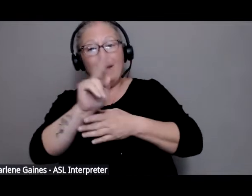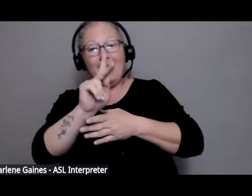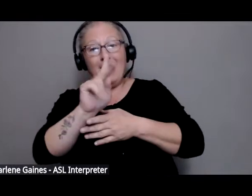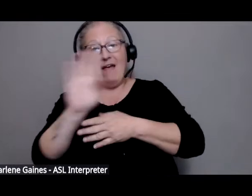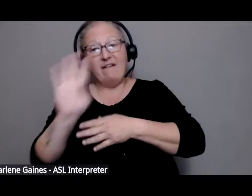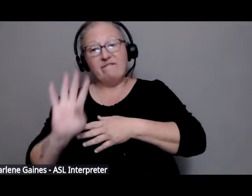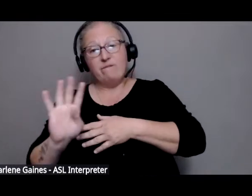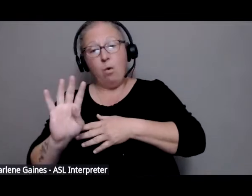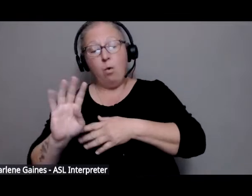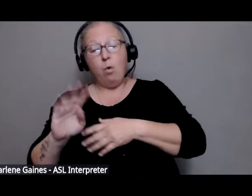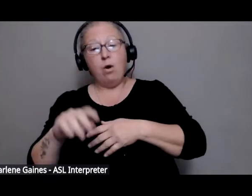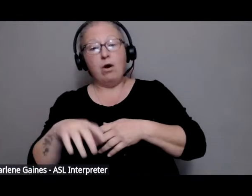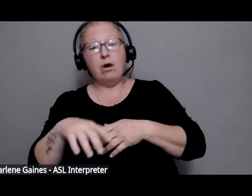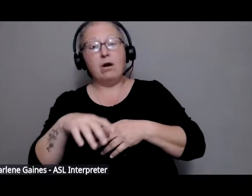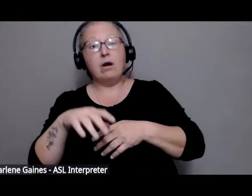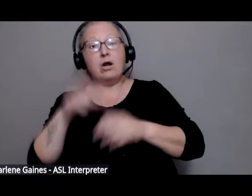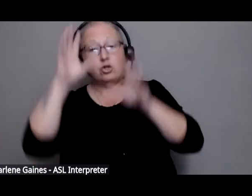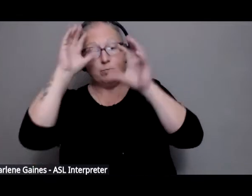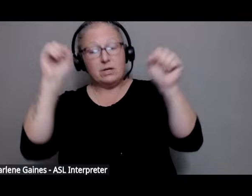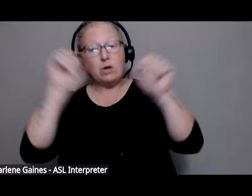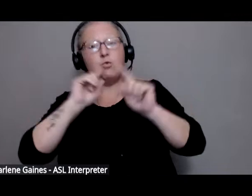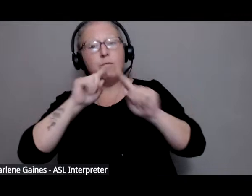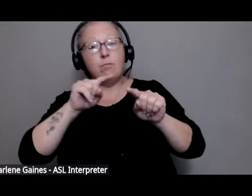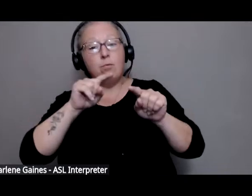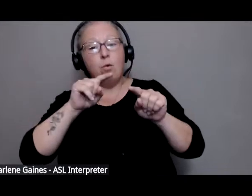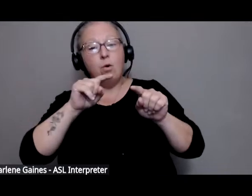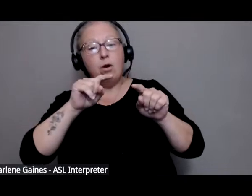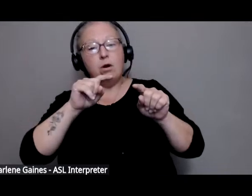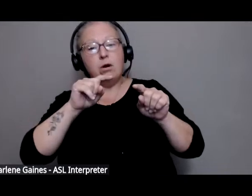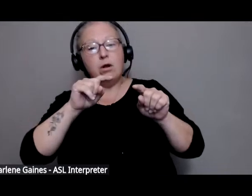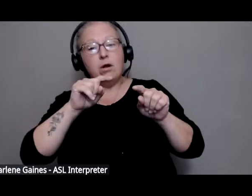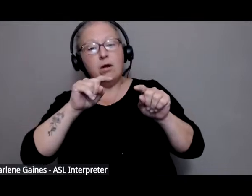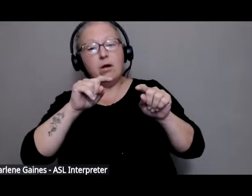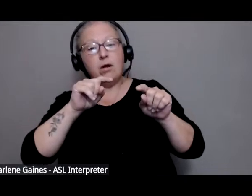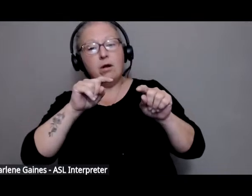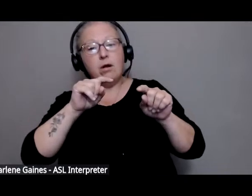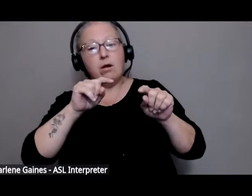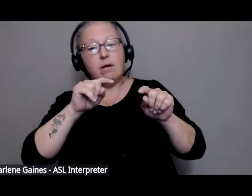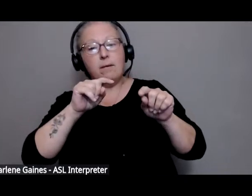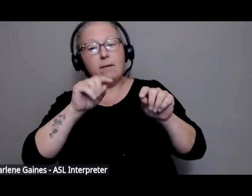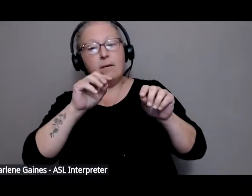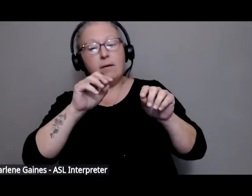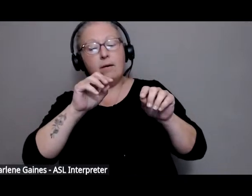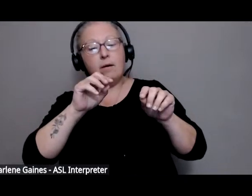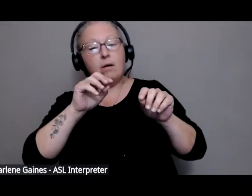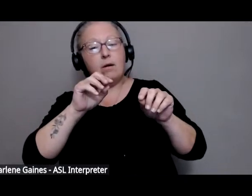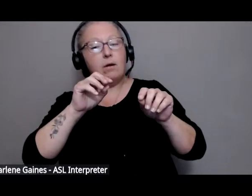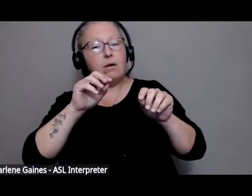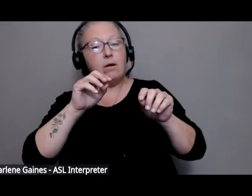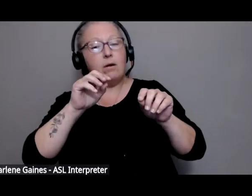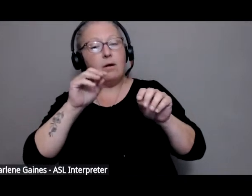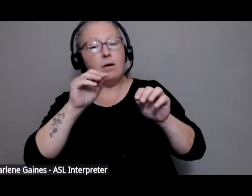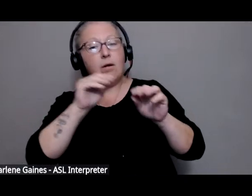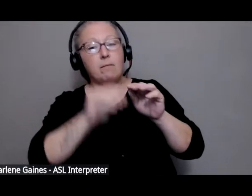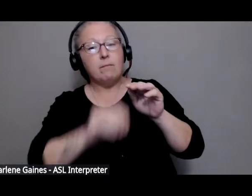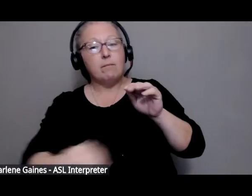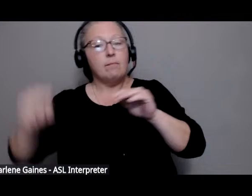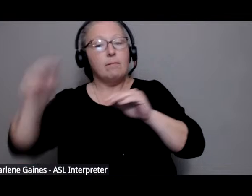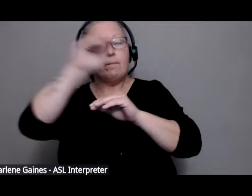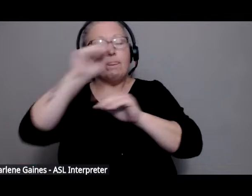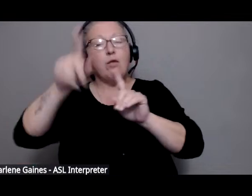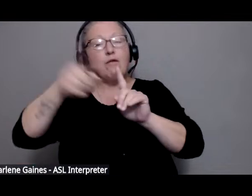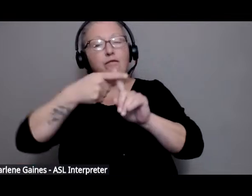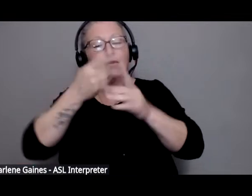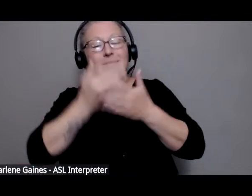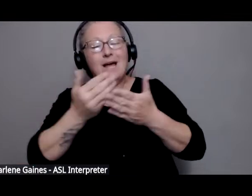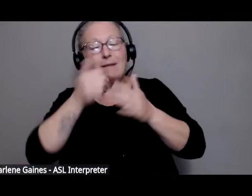the superintendent's report, actually move to the first item under regular reports, which